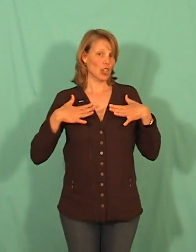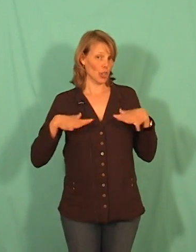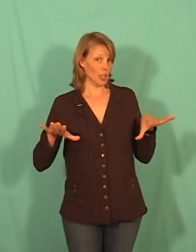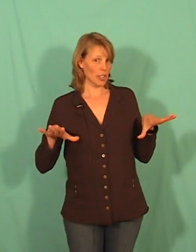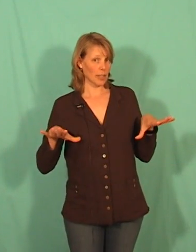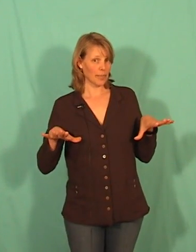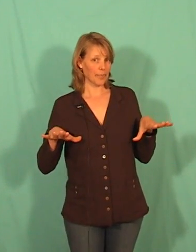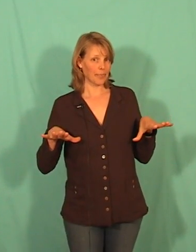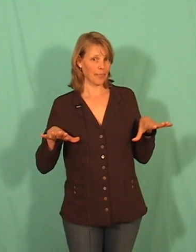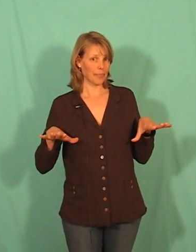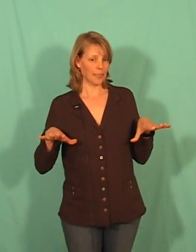Shirt.